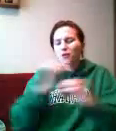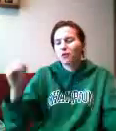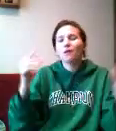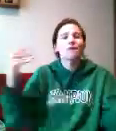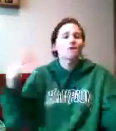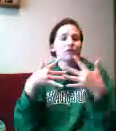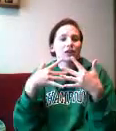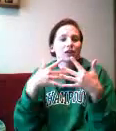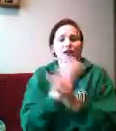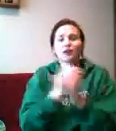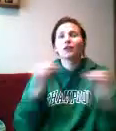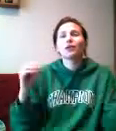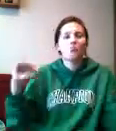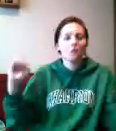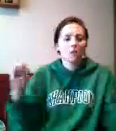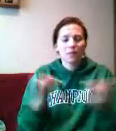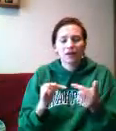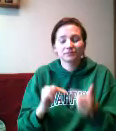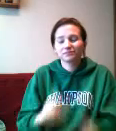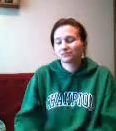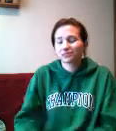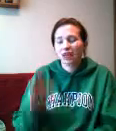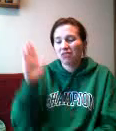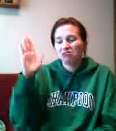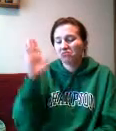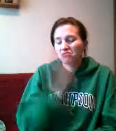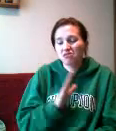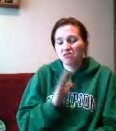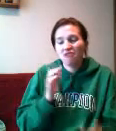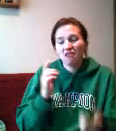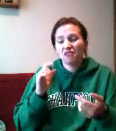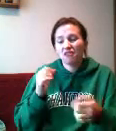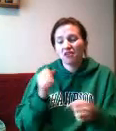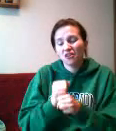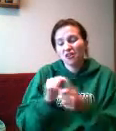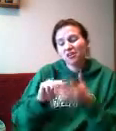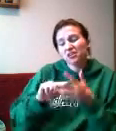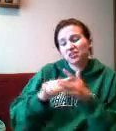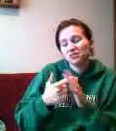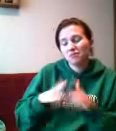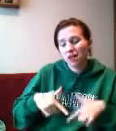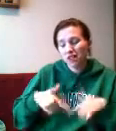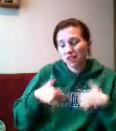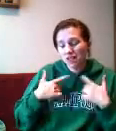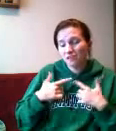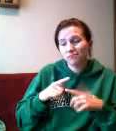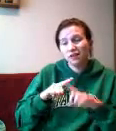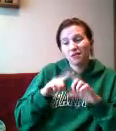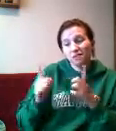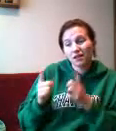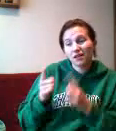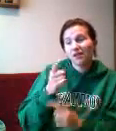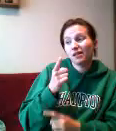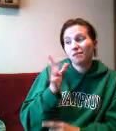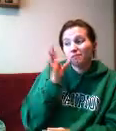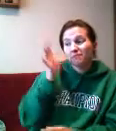pain I never got to set my wings in motion They love me just the